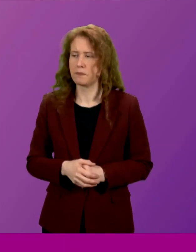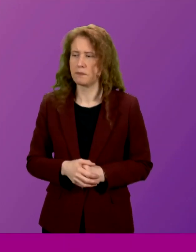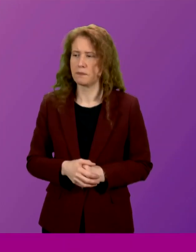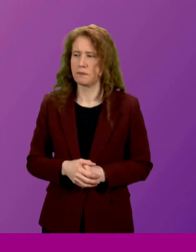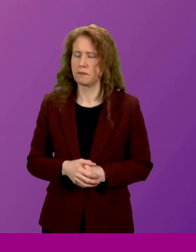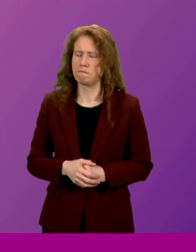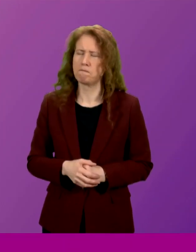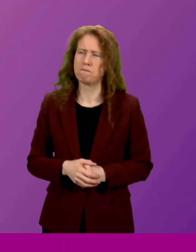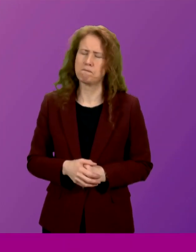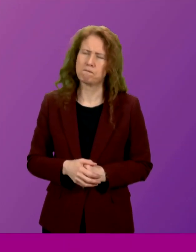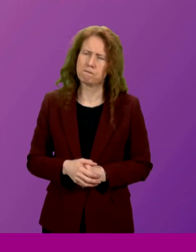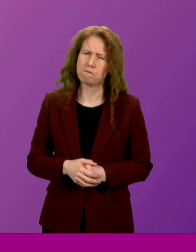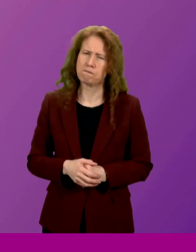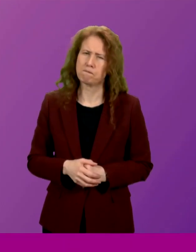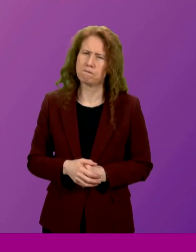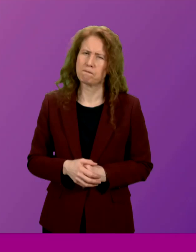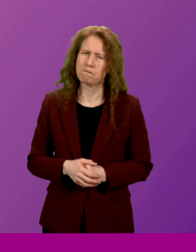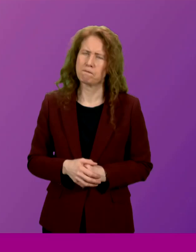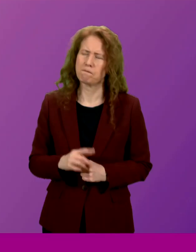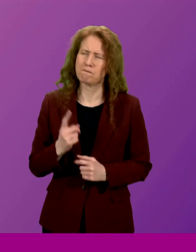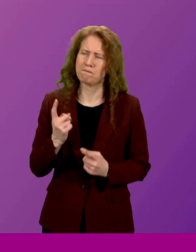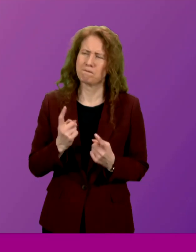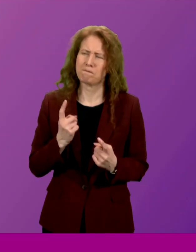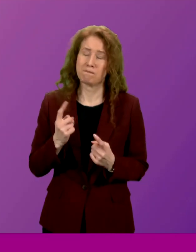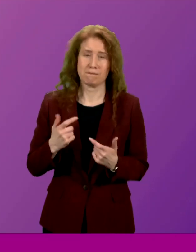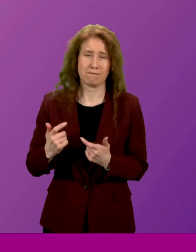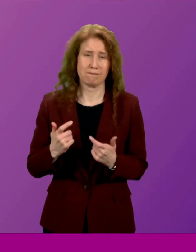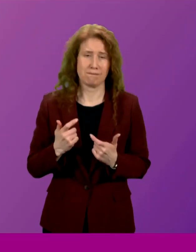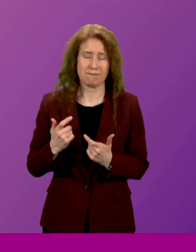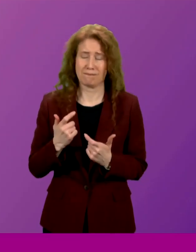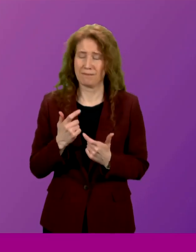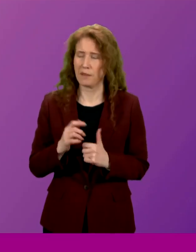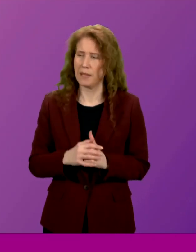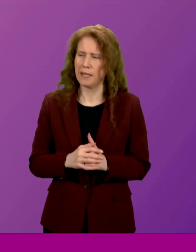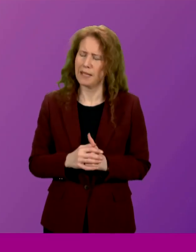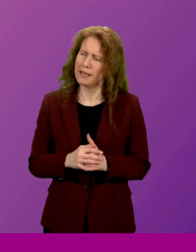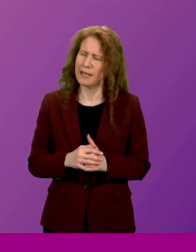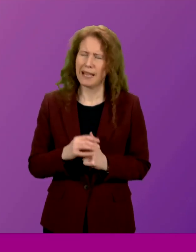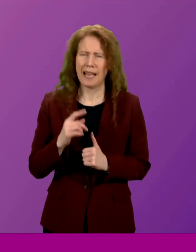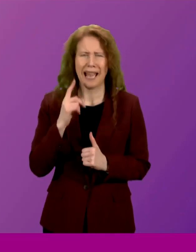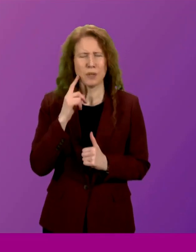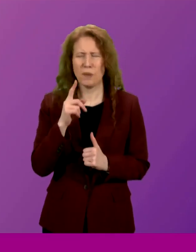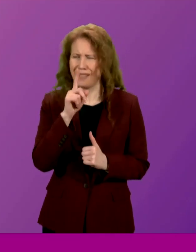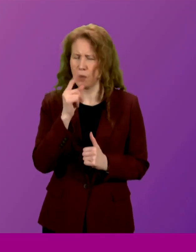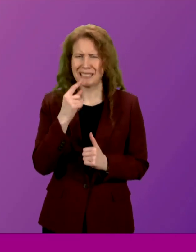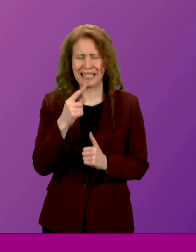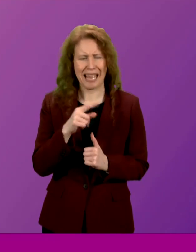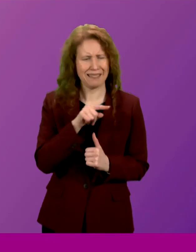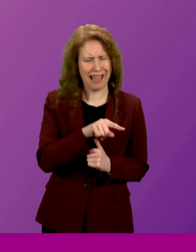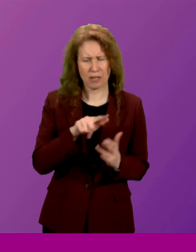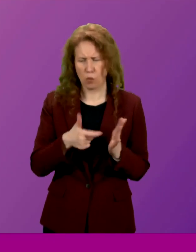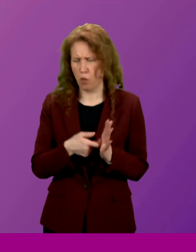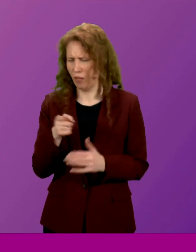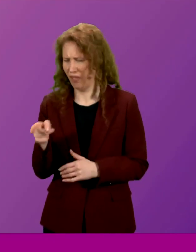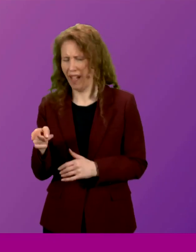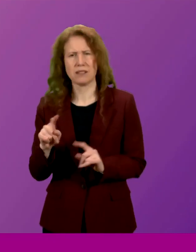I don't think I don't think there's a sort of an either-or question here that Mr